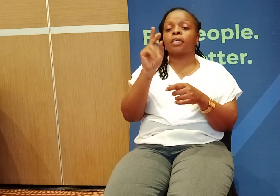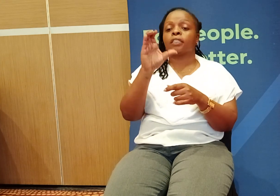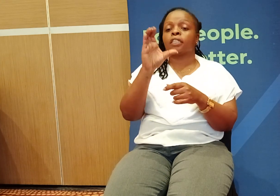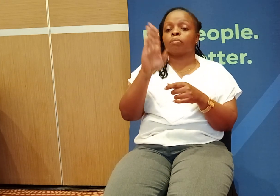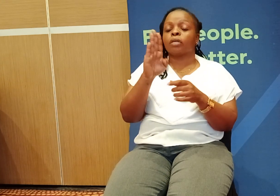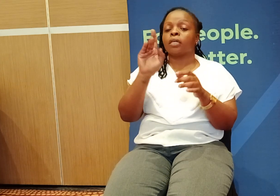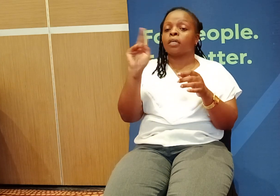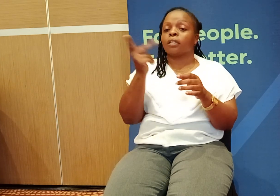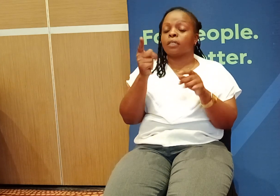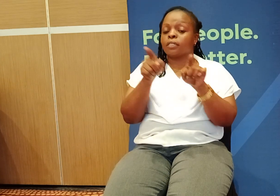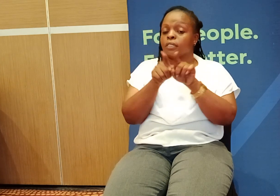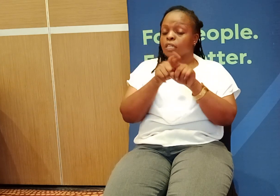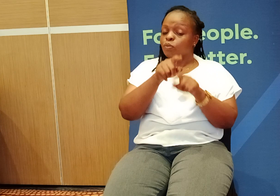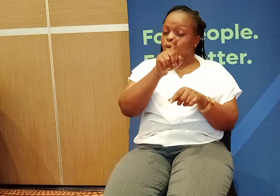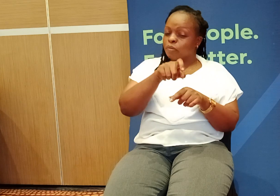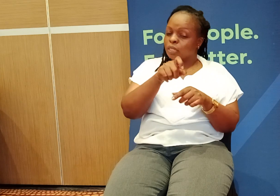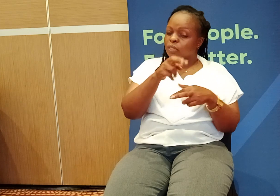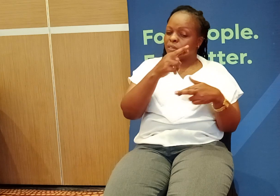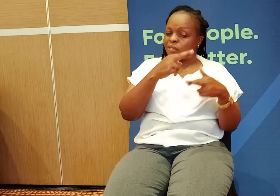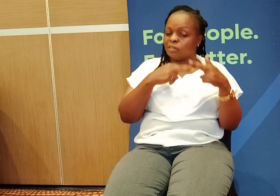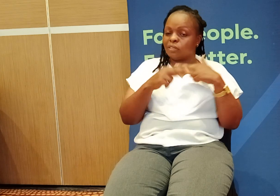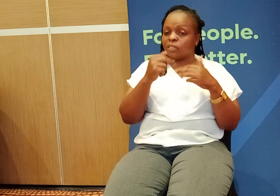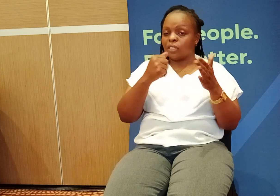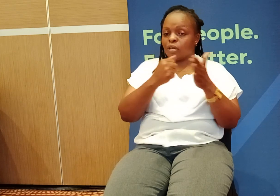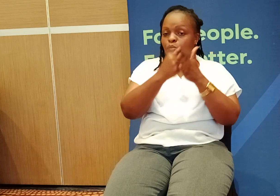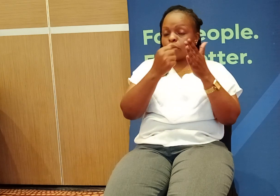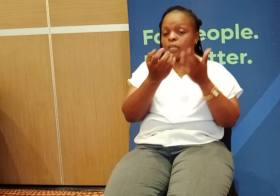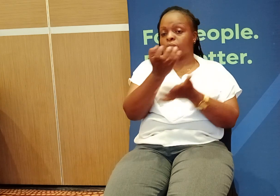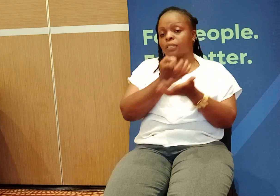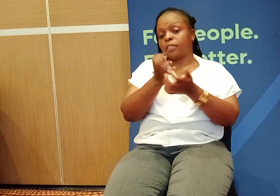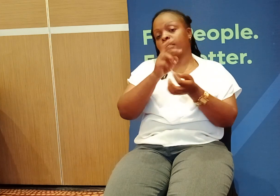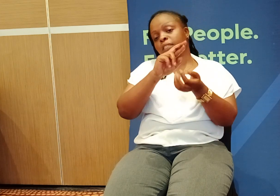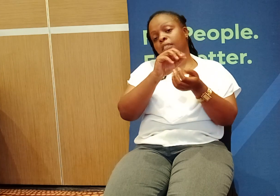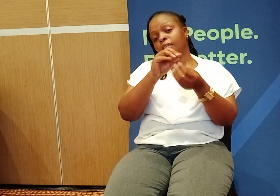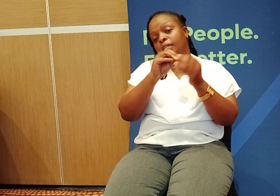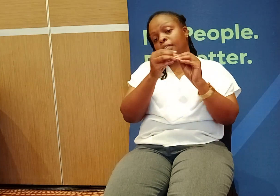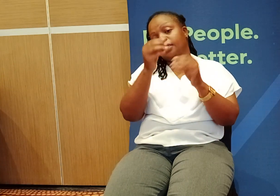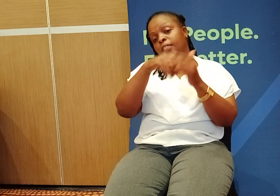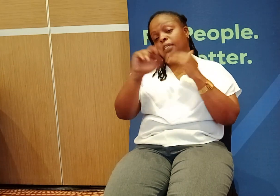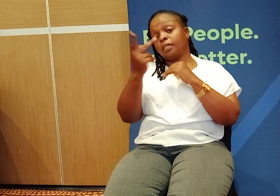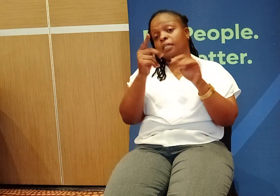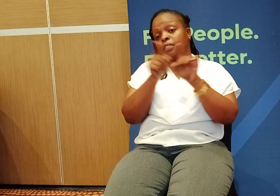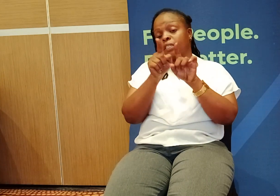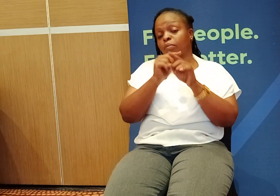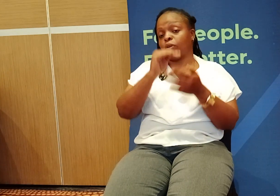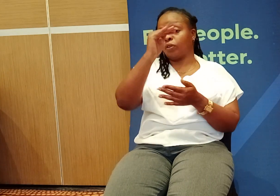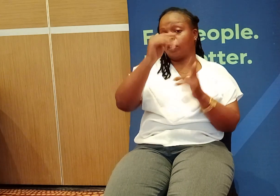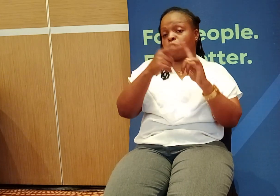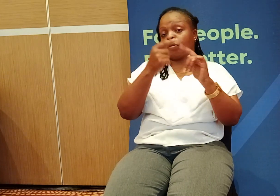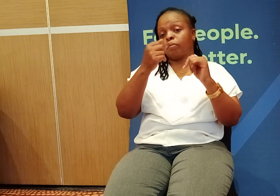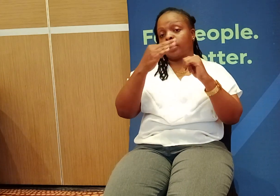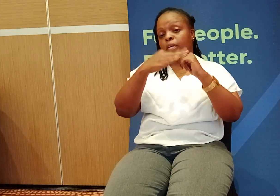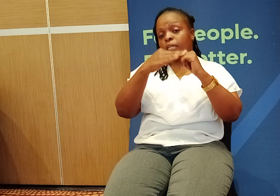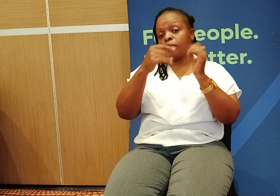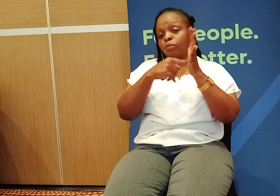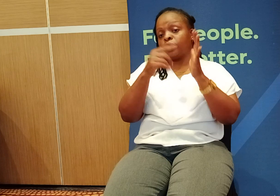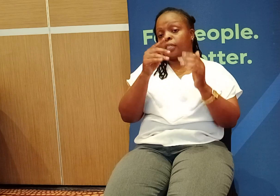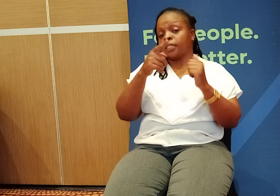referring to the impact of the exchange rate in Kenya. So of the growth from 8.6 billion in